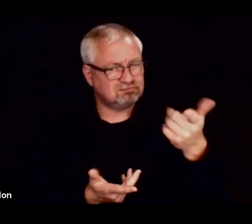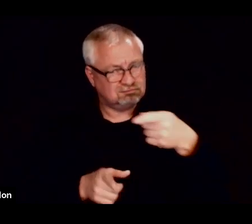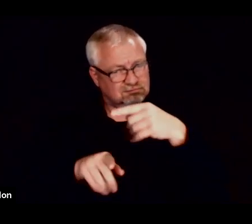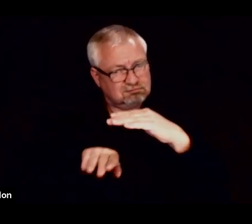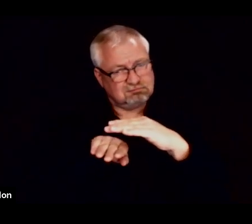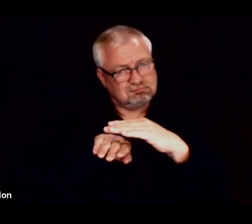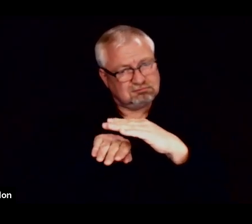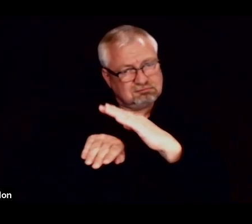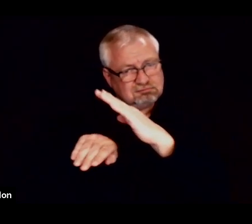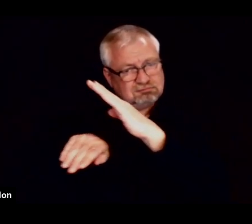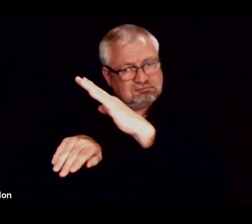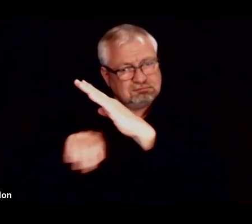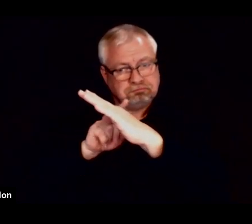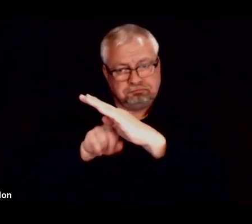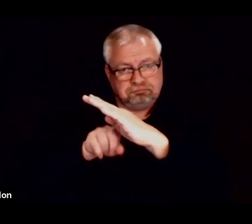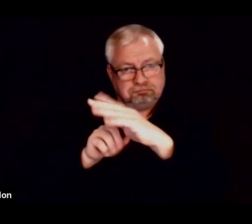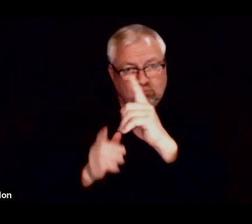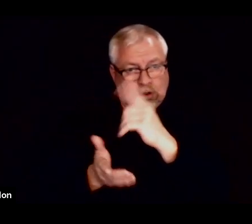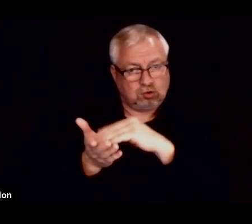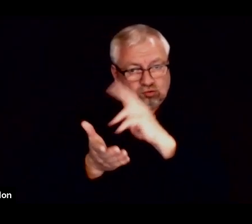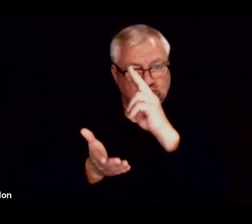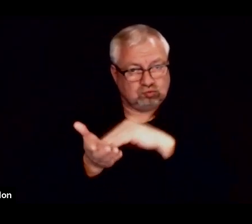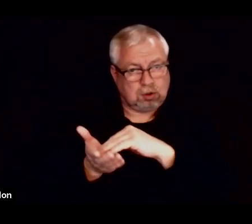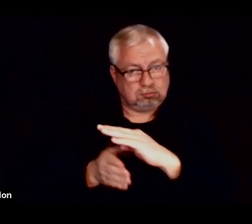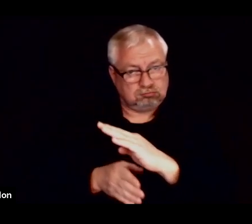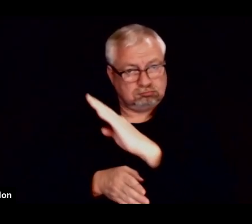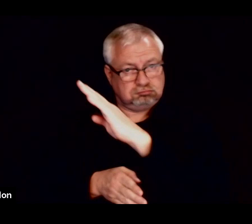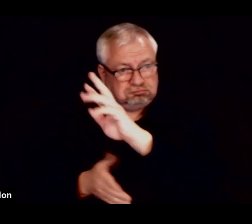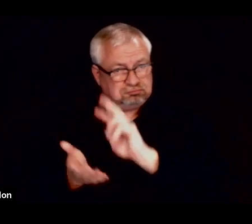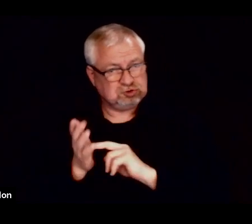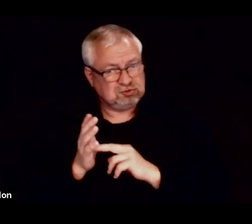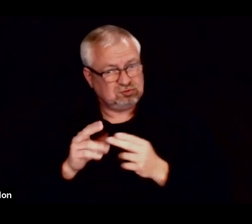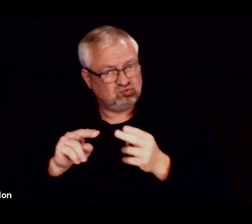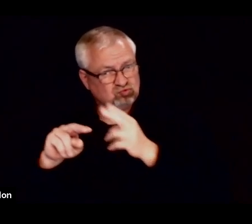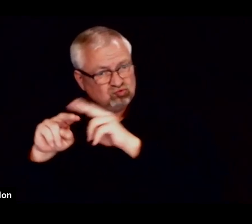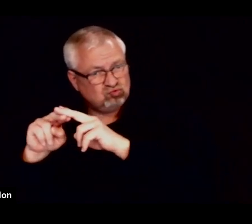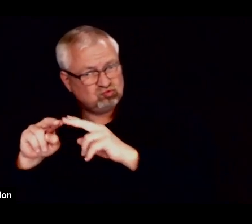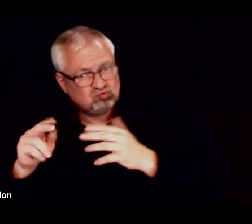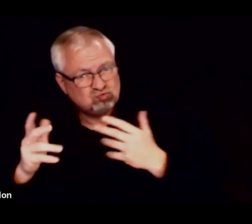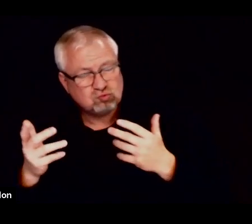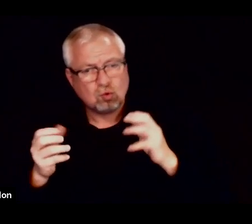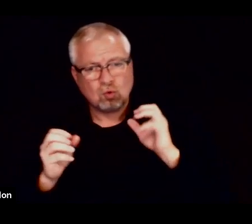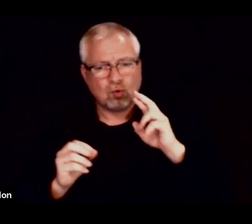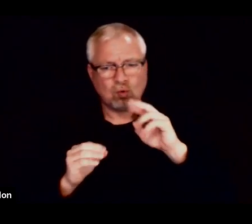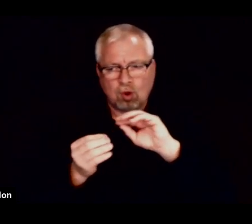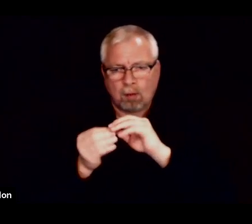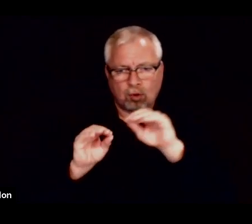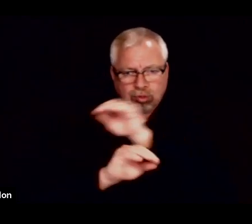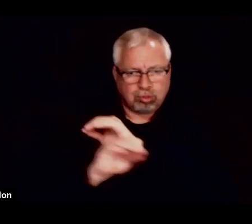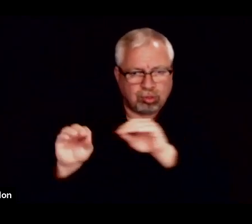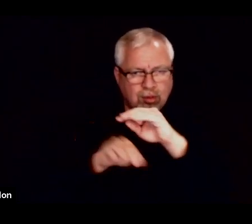be concerned about, as I know that's a key indicator that you guys are looking at considering the reopening